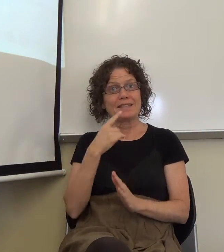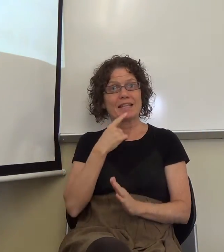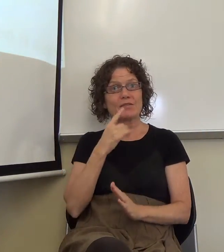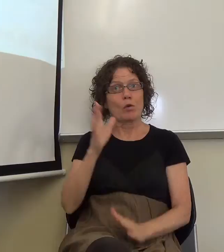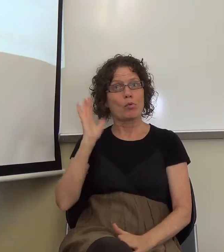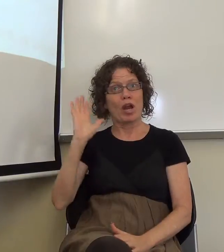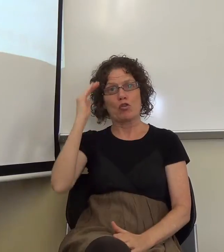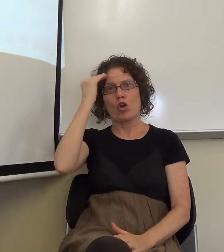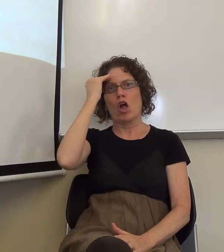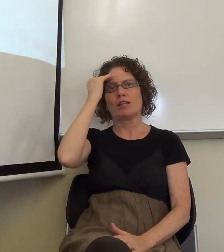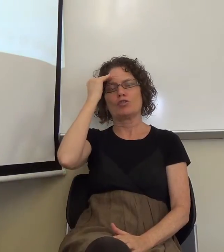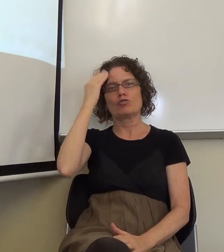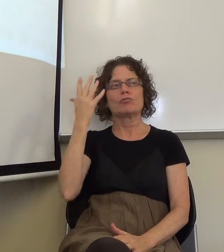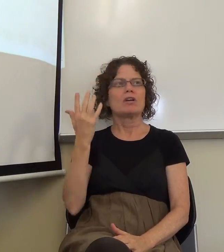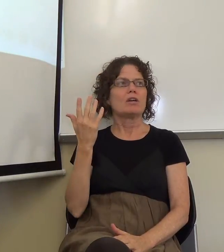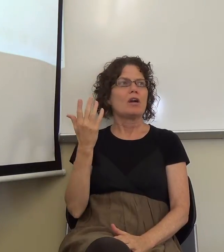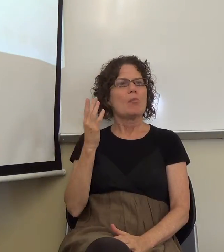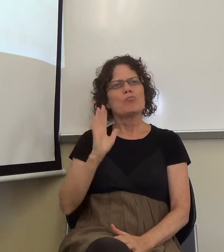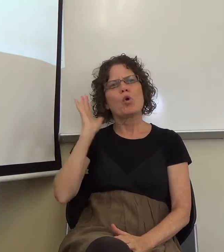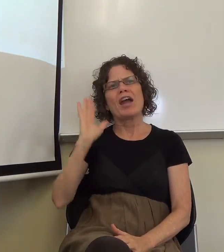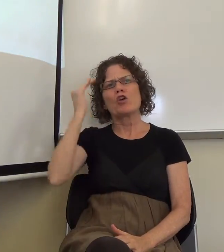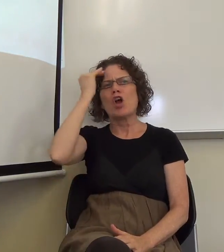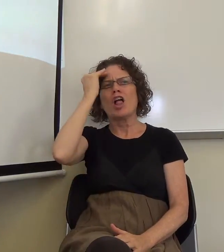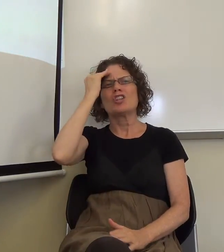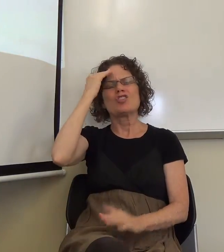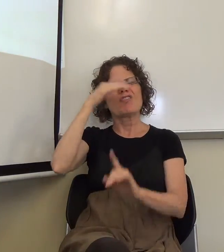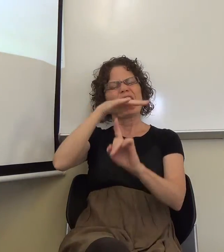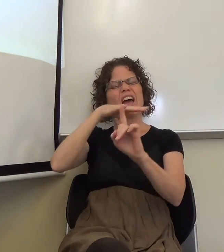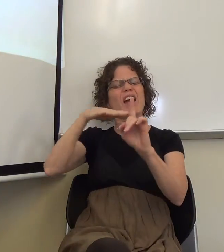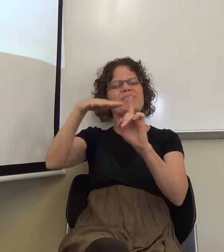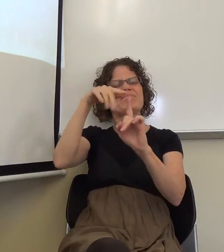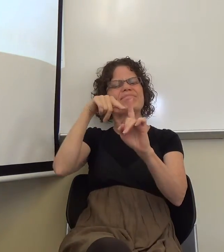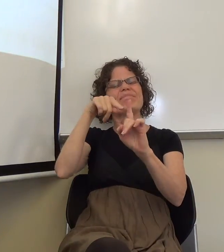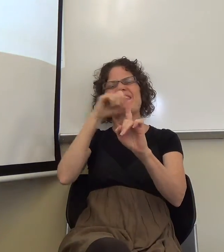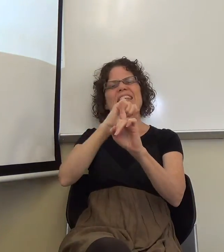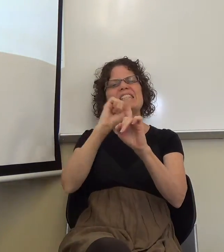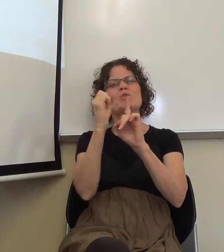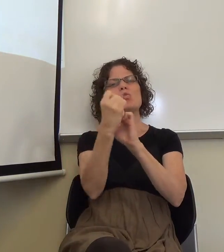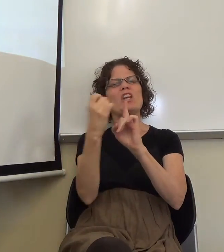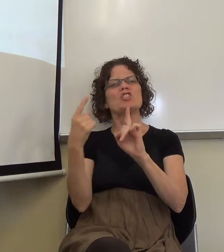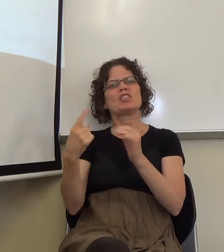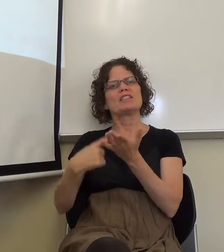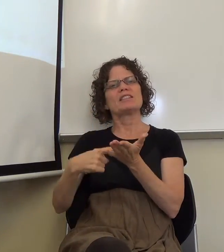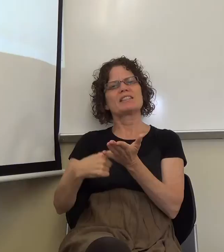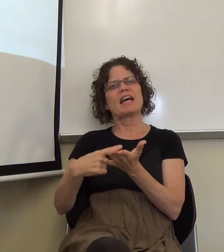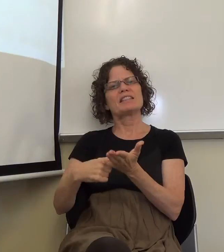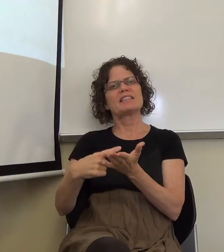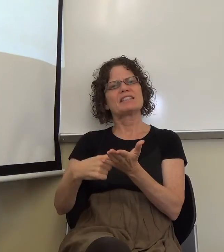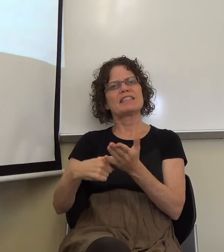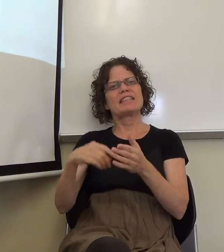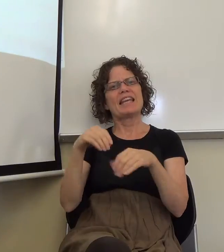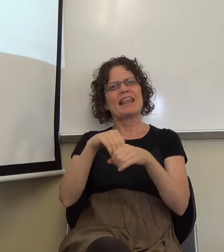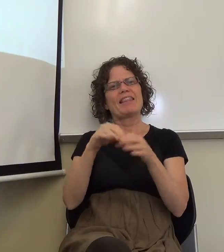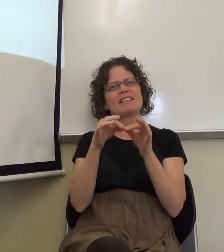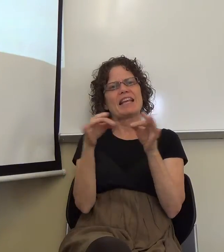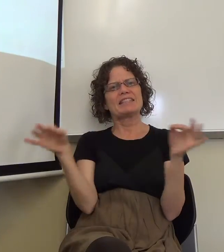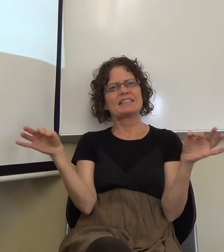is prior knowledge of the situation that's being discussed in the sentence. So how many of you